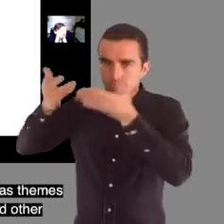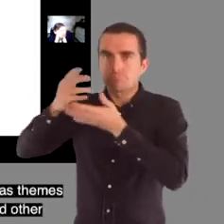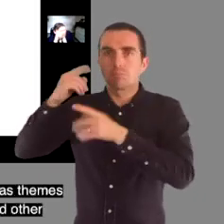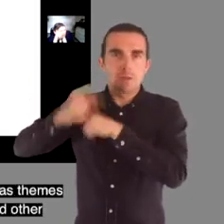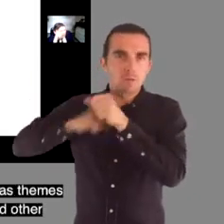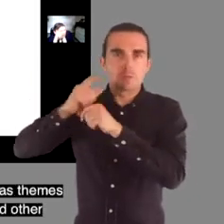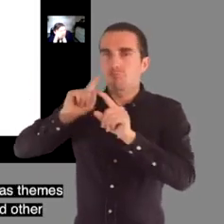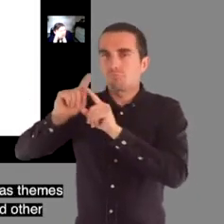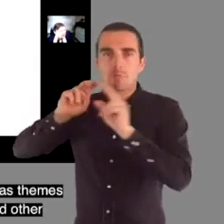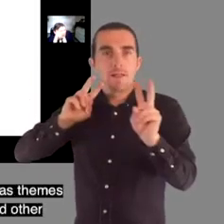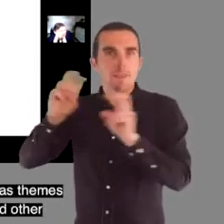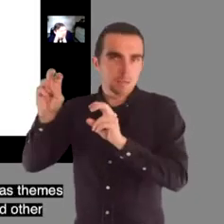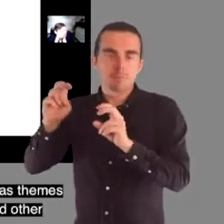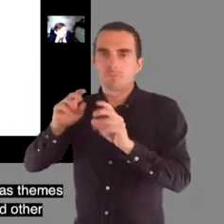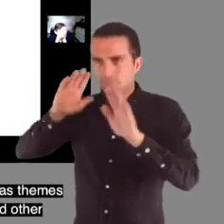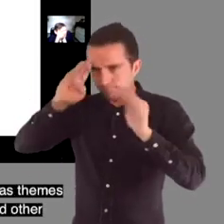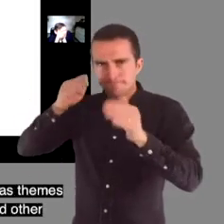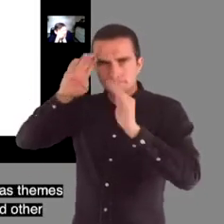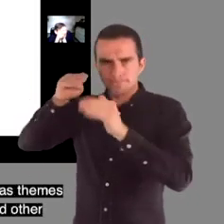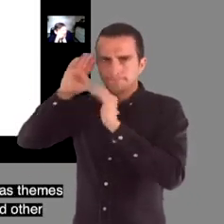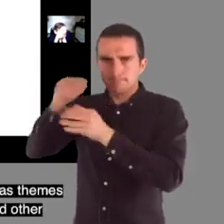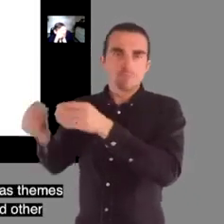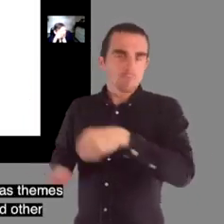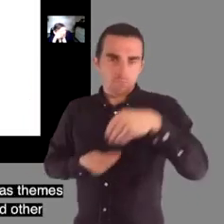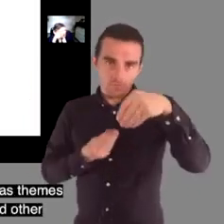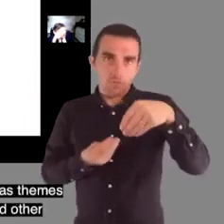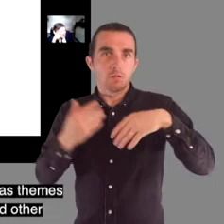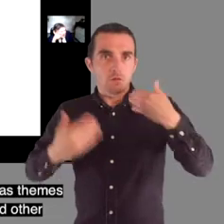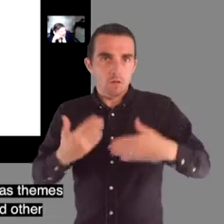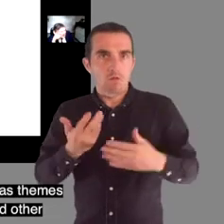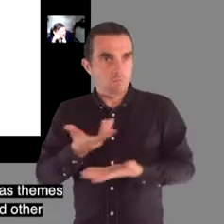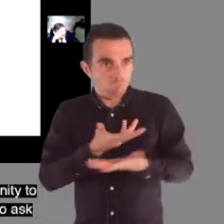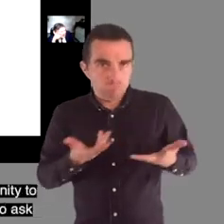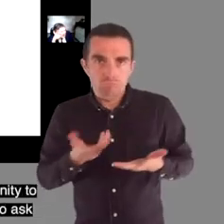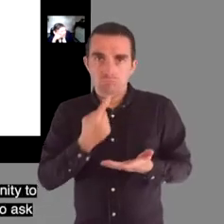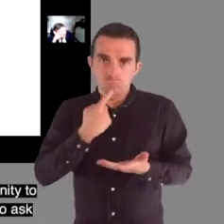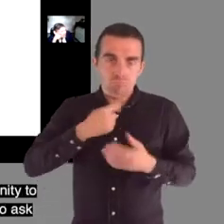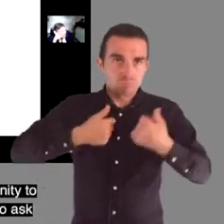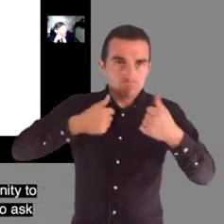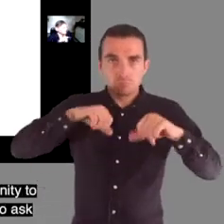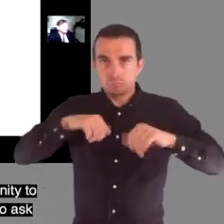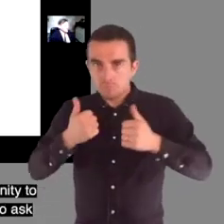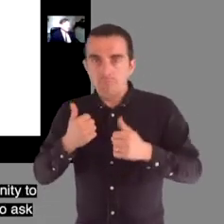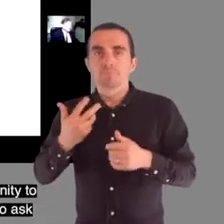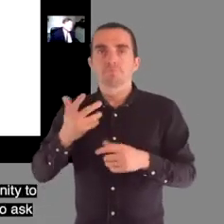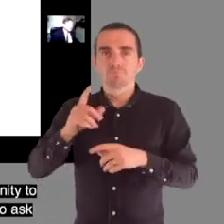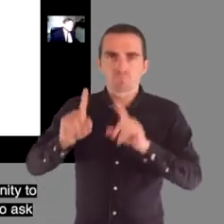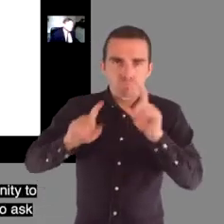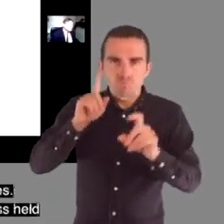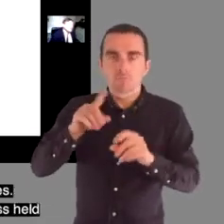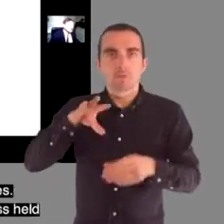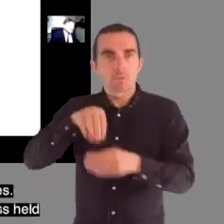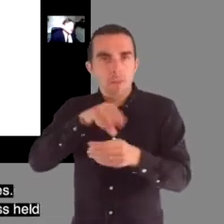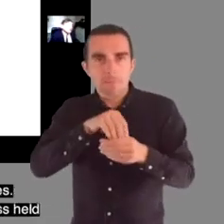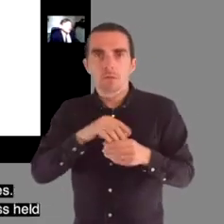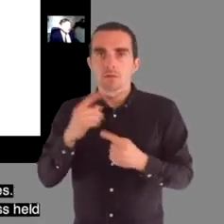level political forum, which has themes each year, and major groups and other stakeholders have the opportunity to present joint statements